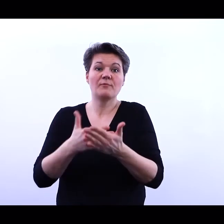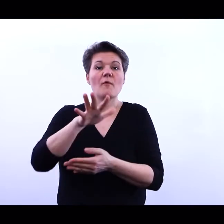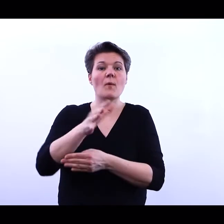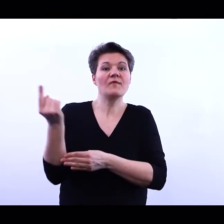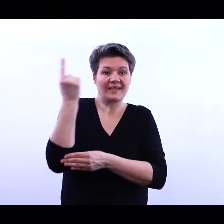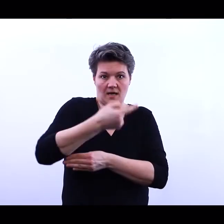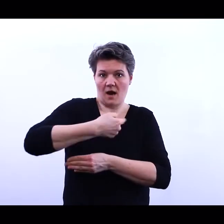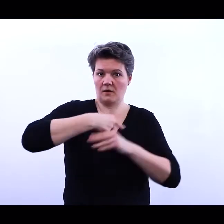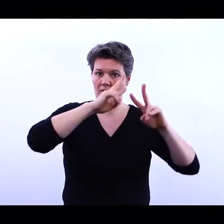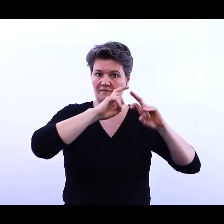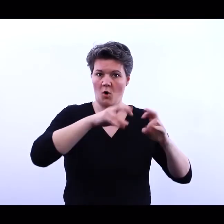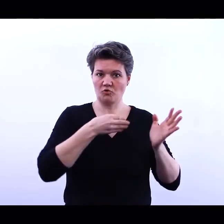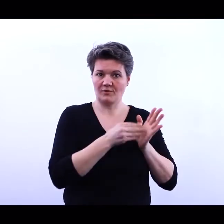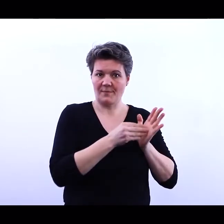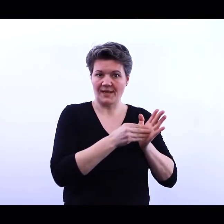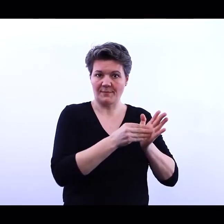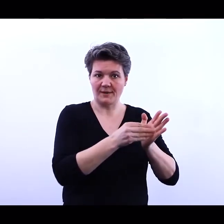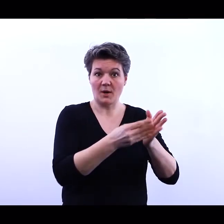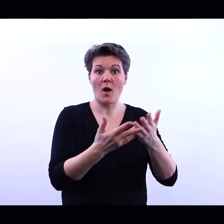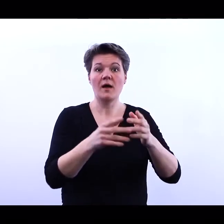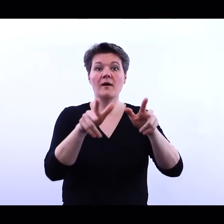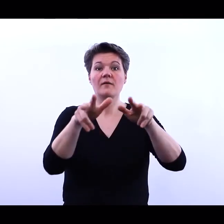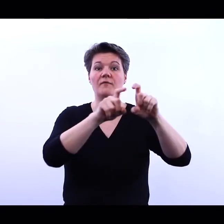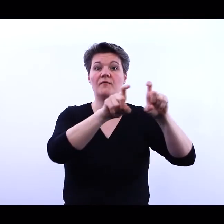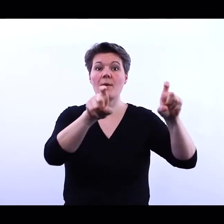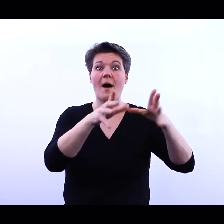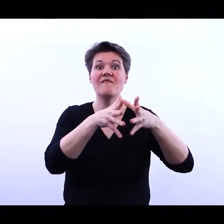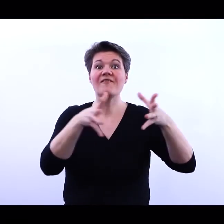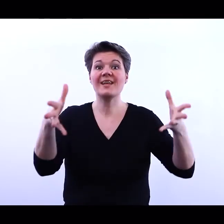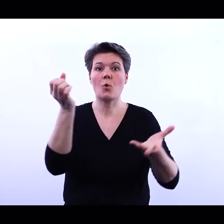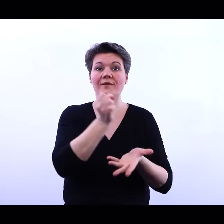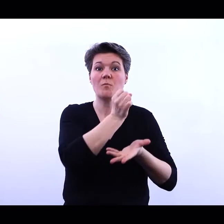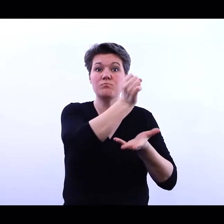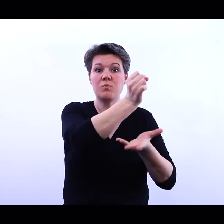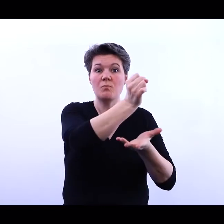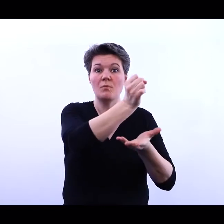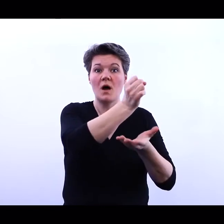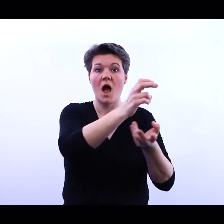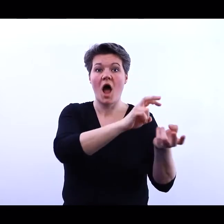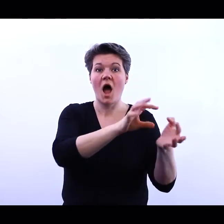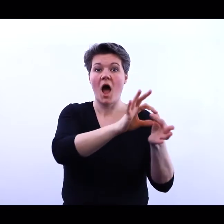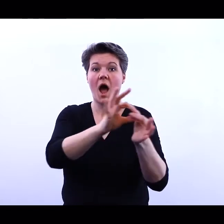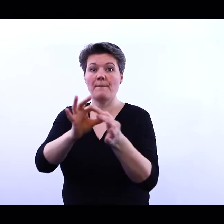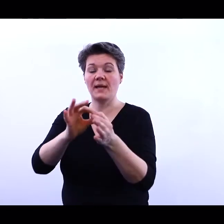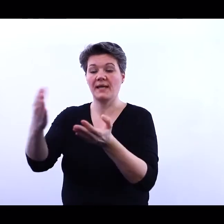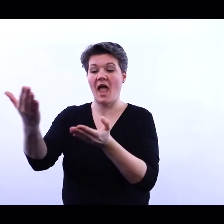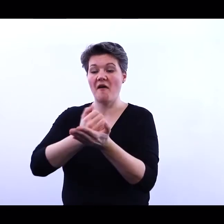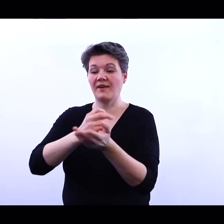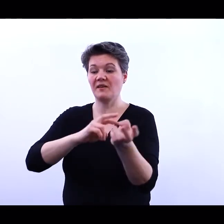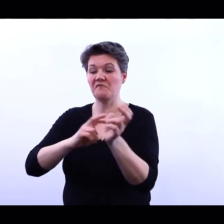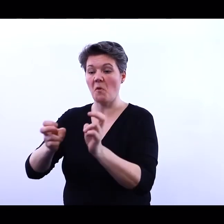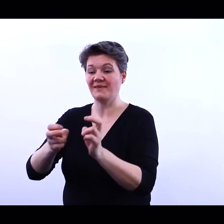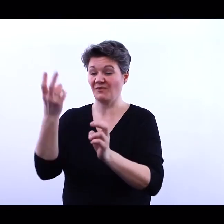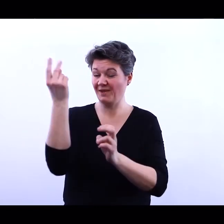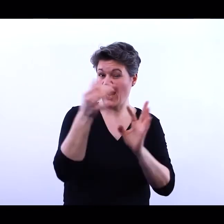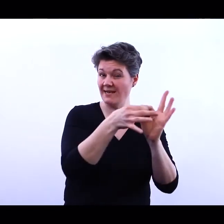years, the size of an organization's budget has never correlated to their effectiveness. What